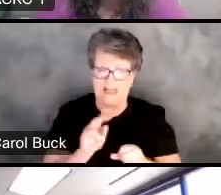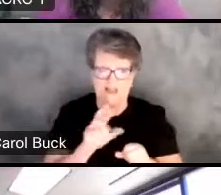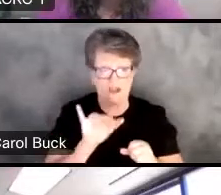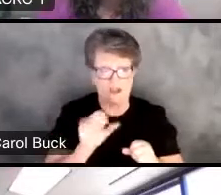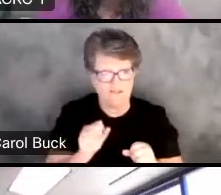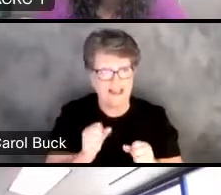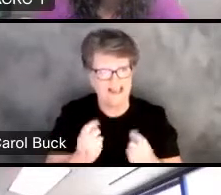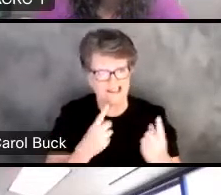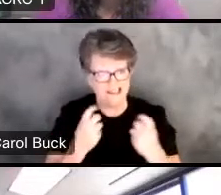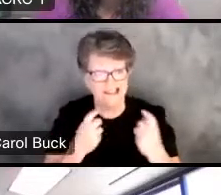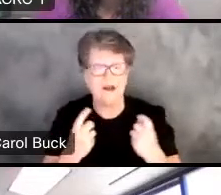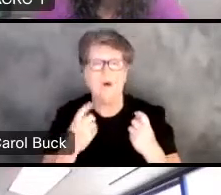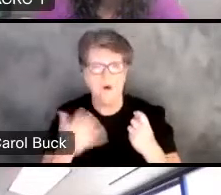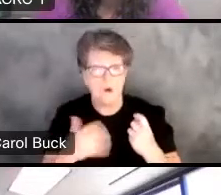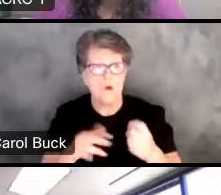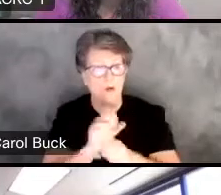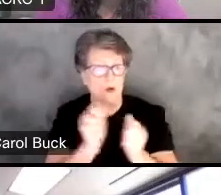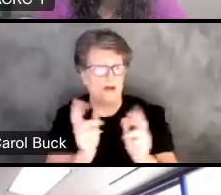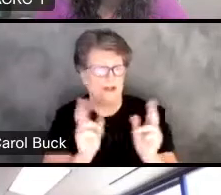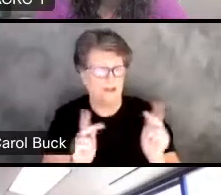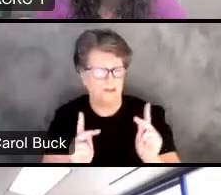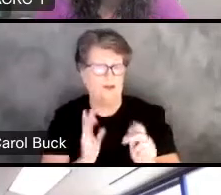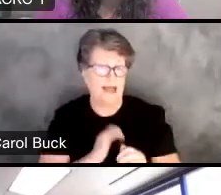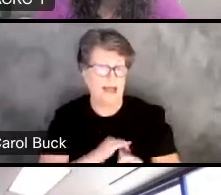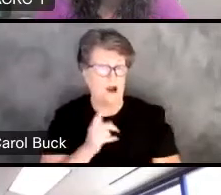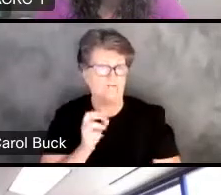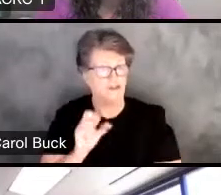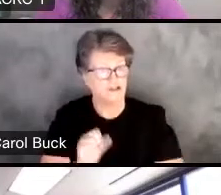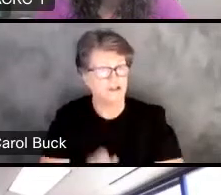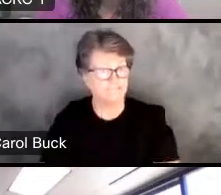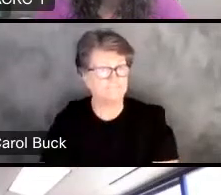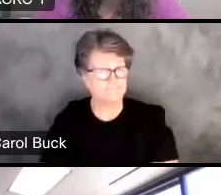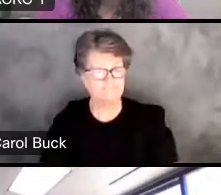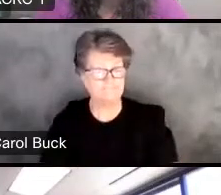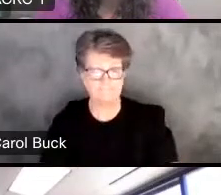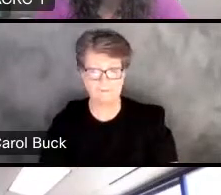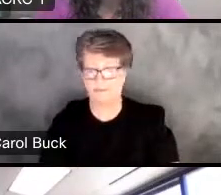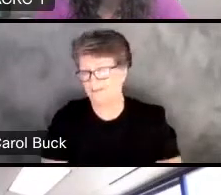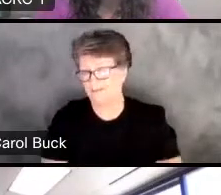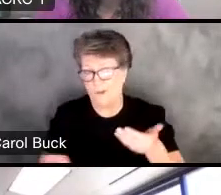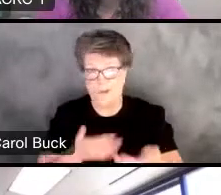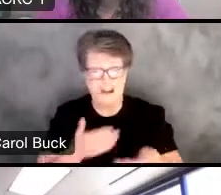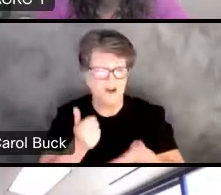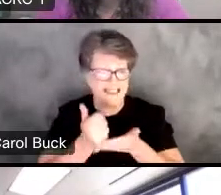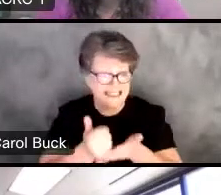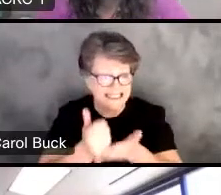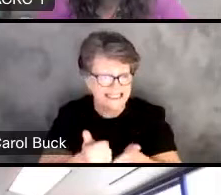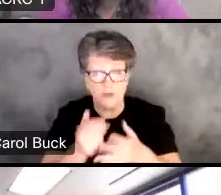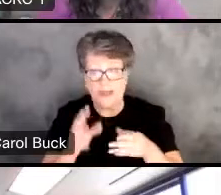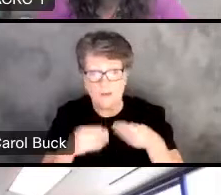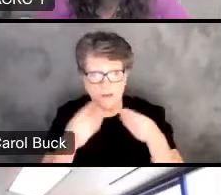working with people and our vendors on that. whatever assistance we can